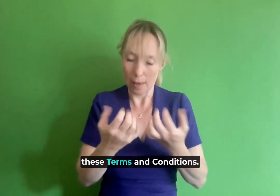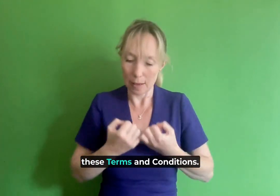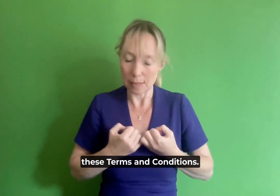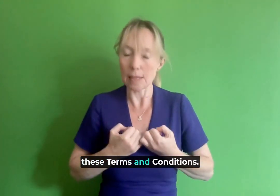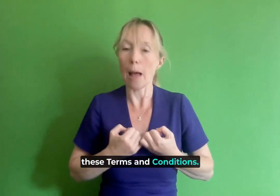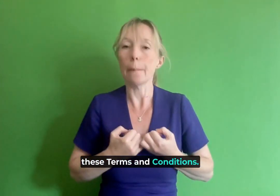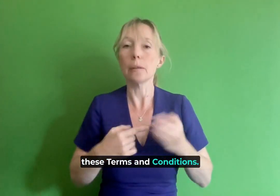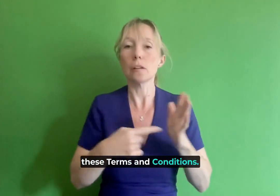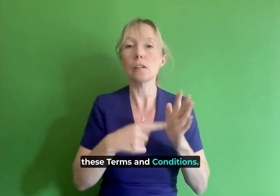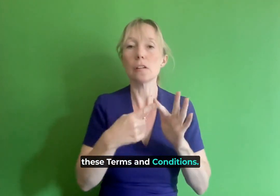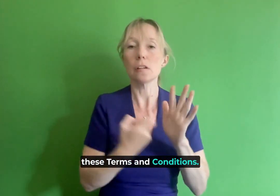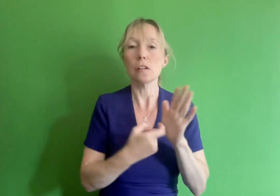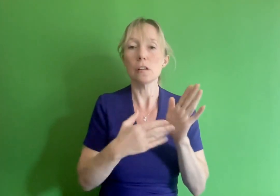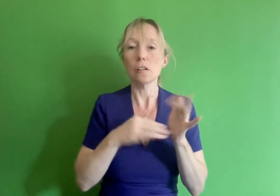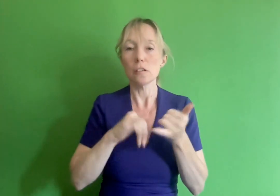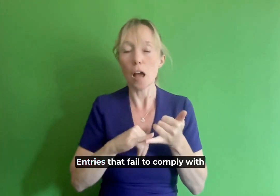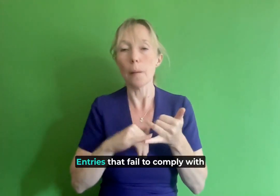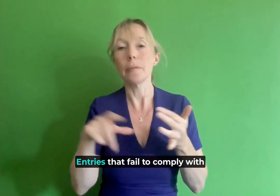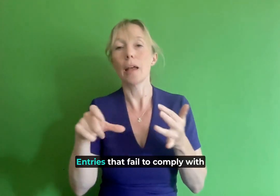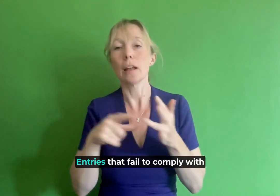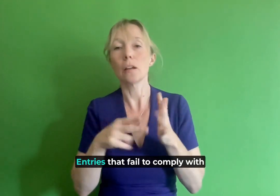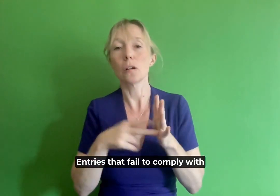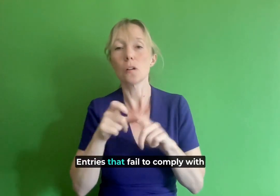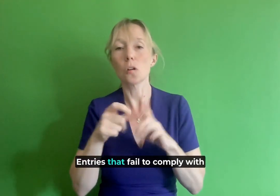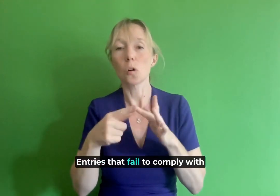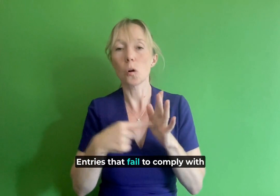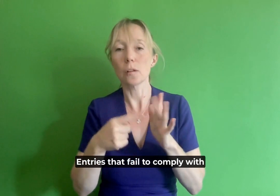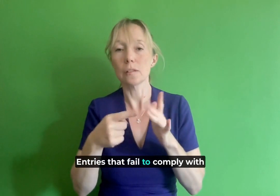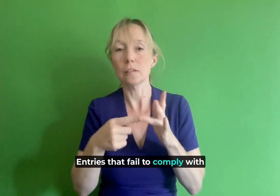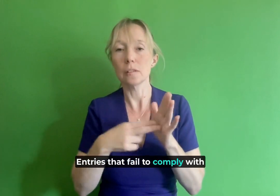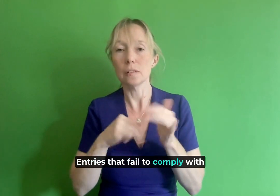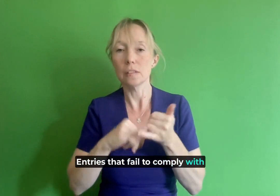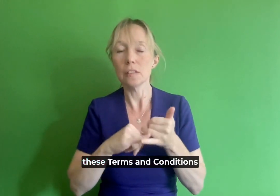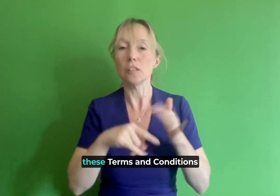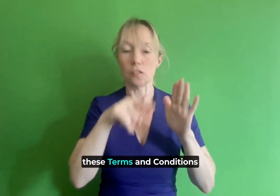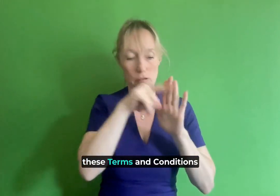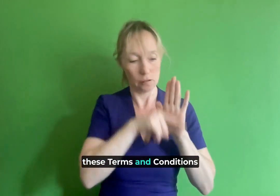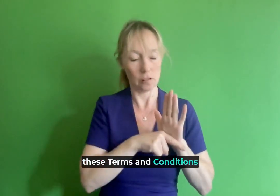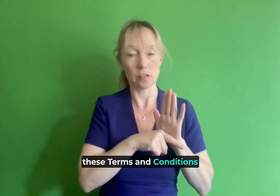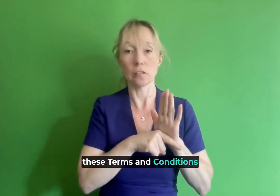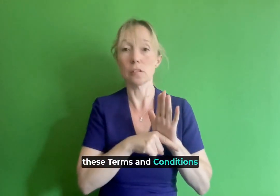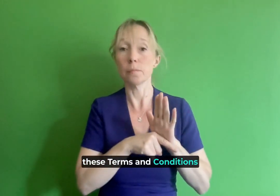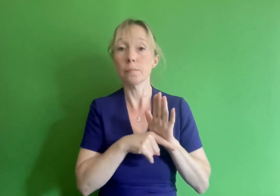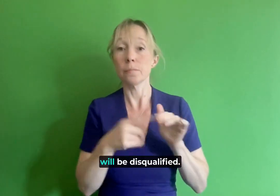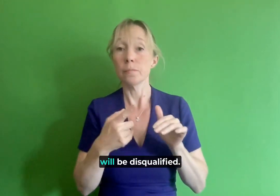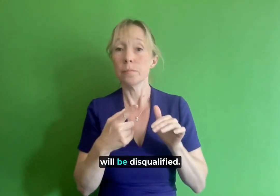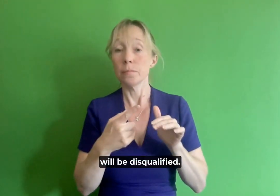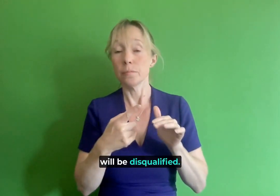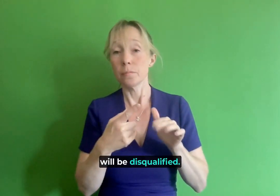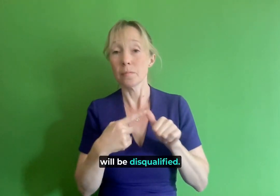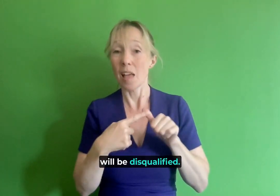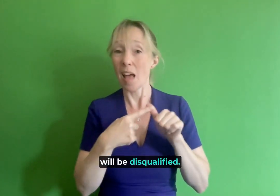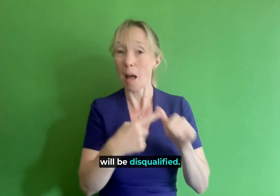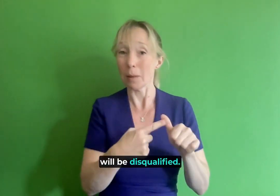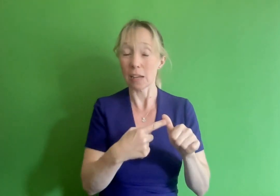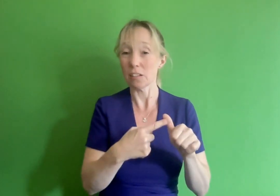terms and conditions. Entries that fail to comply with these terms and conditions will be disqualified.